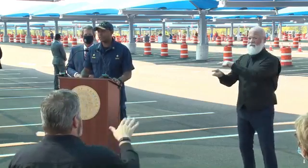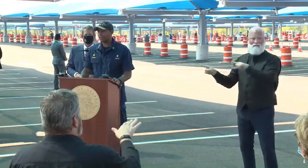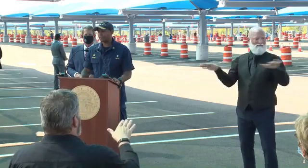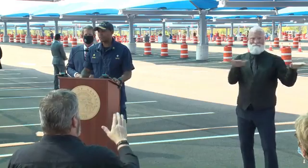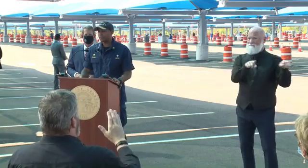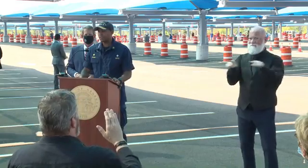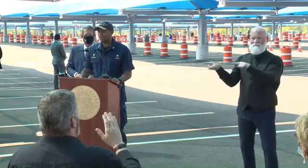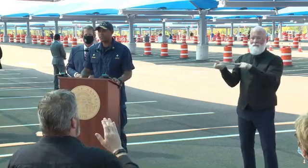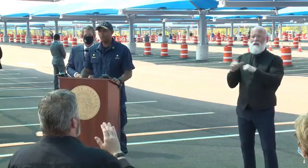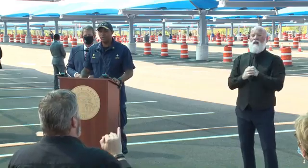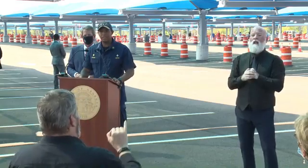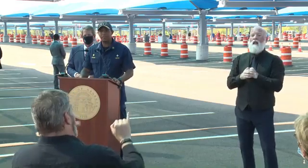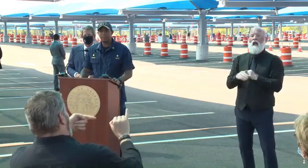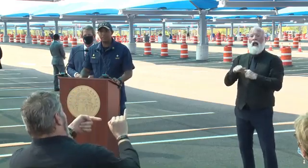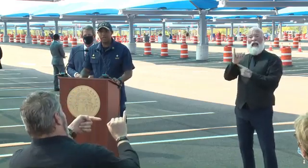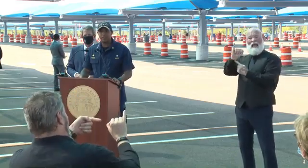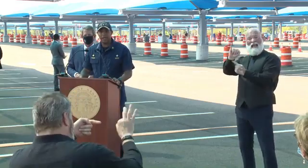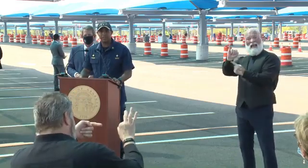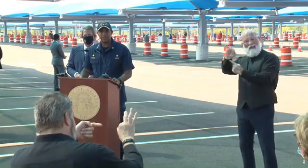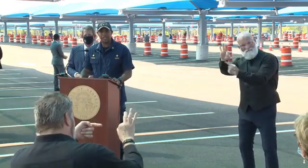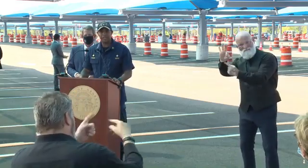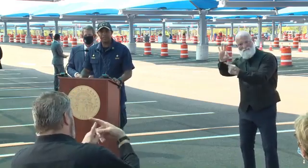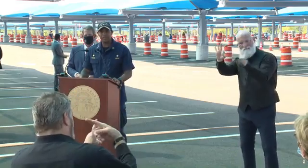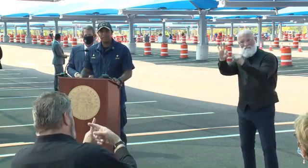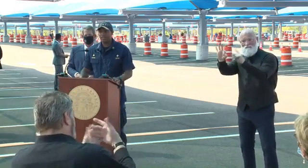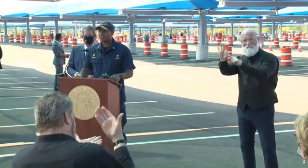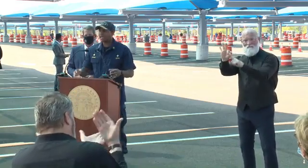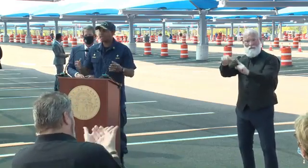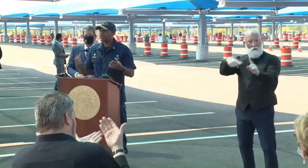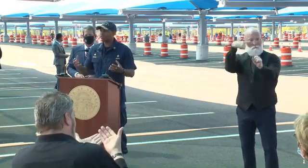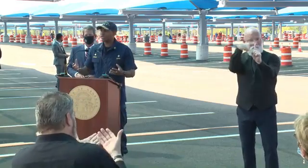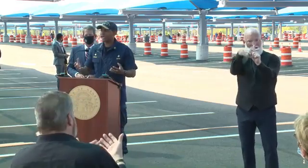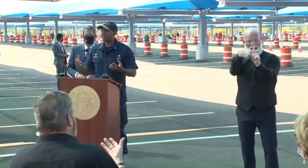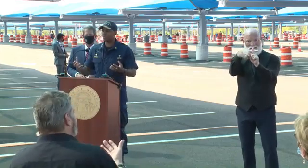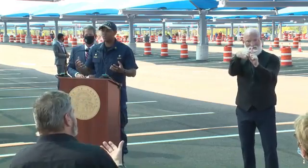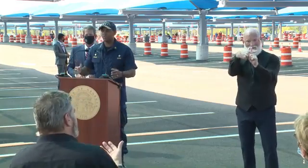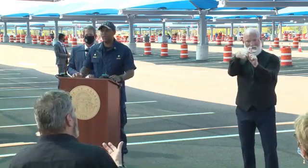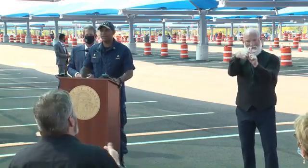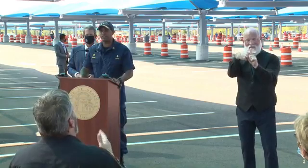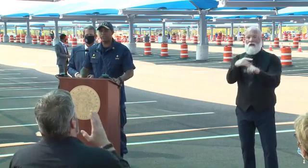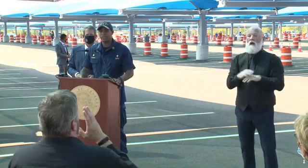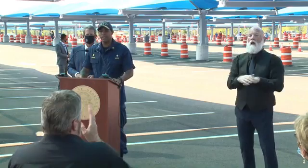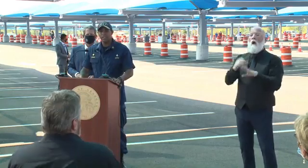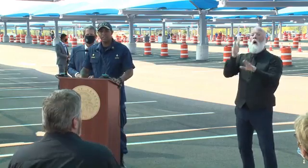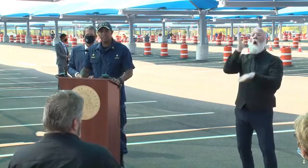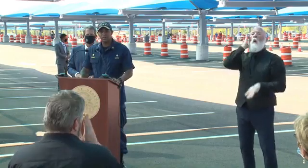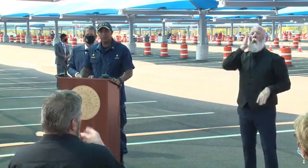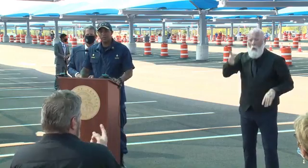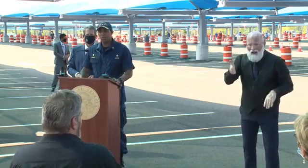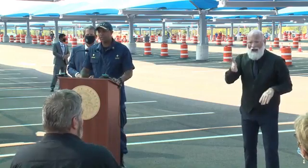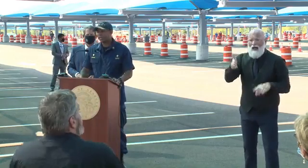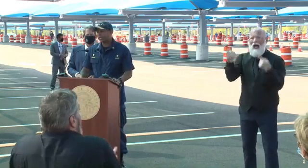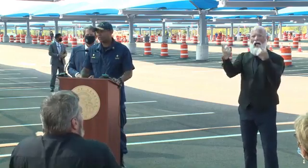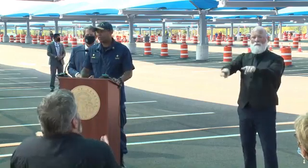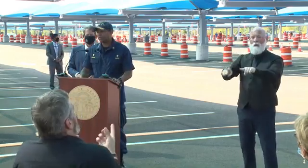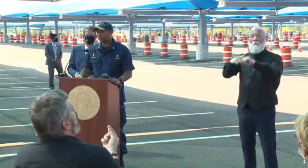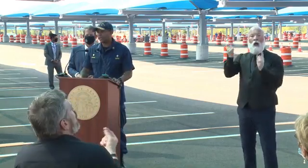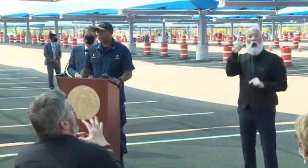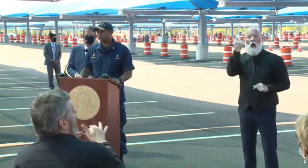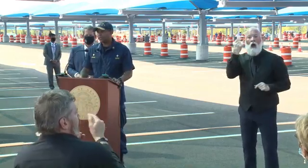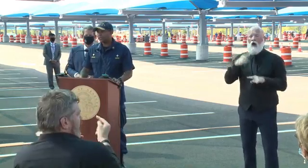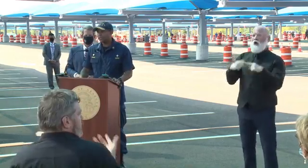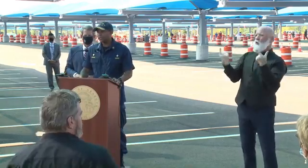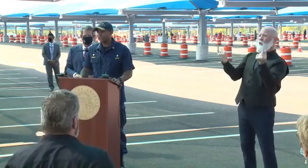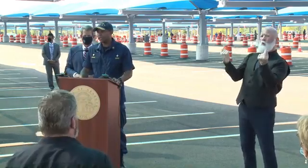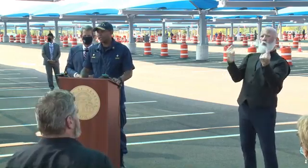positive test, it's when you have a positive test, and it's how you react and respond to it. And so one thing I do want to